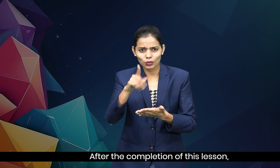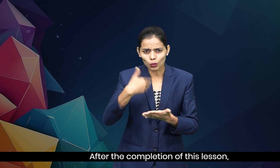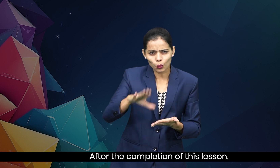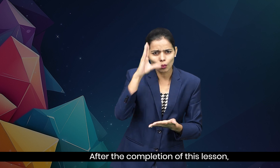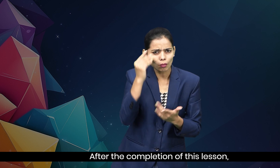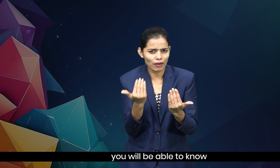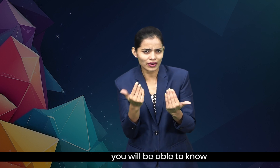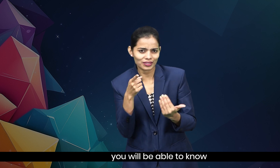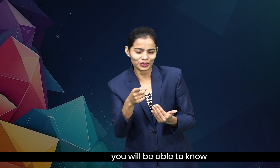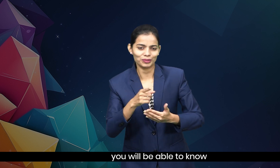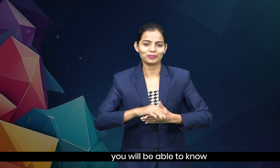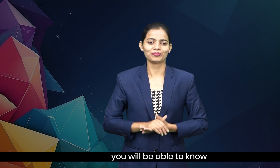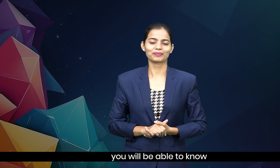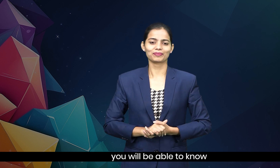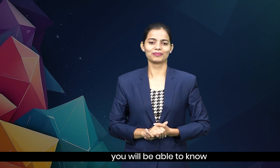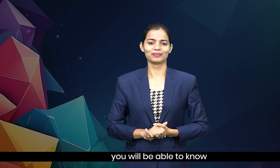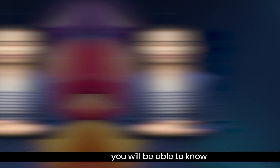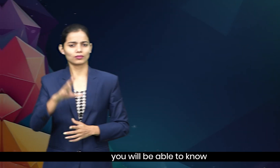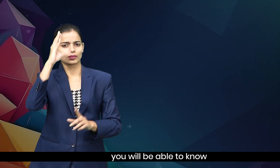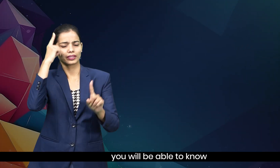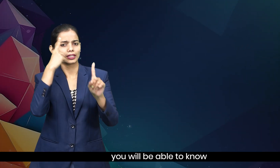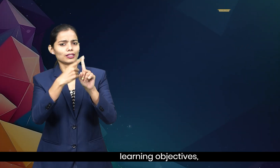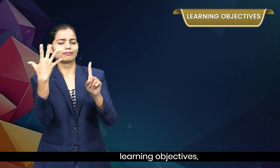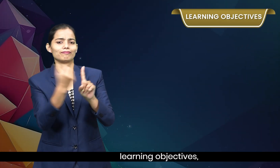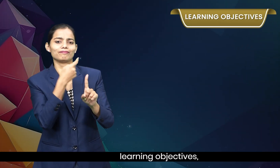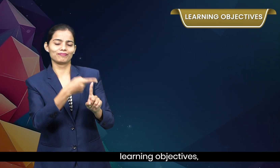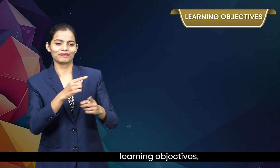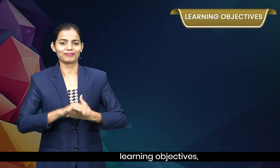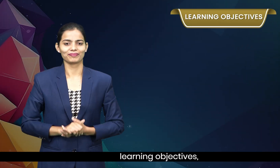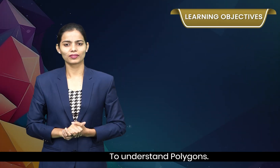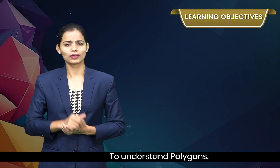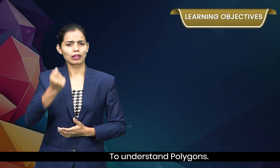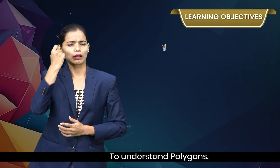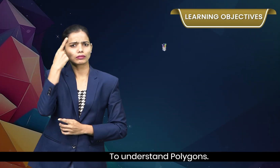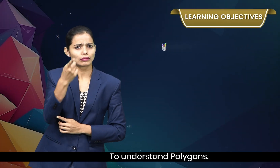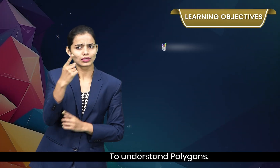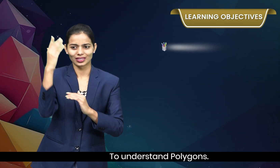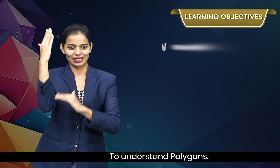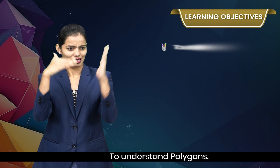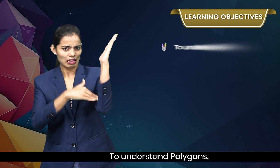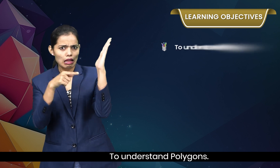this lesson, you will be able to know learning objectives: to understand